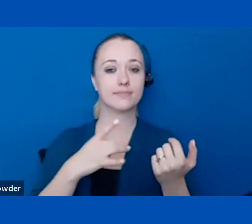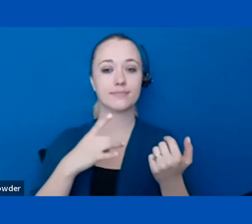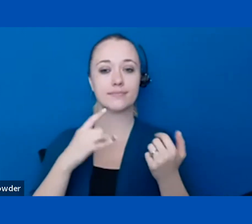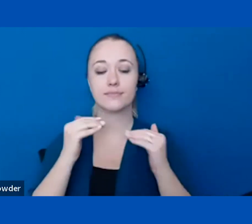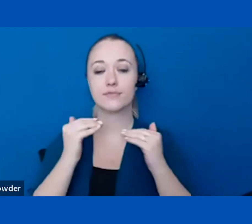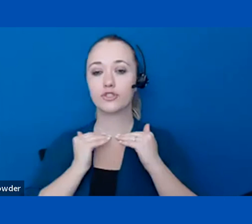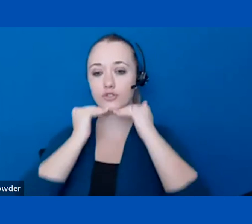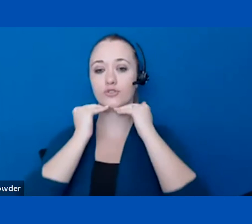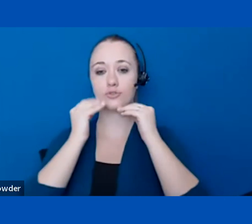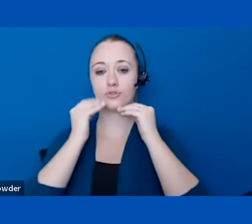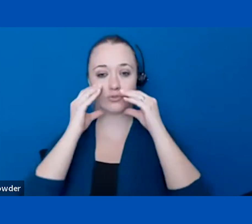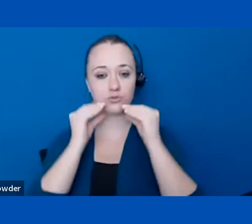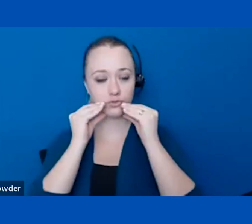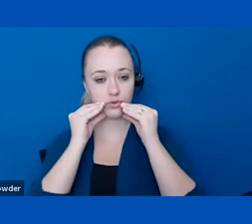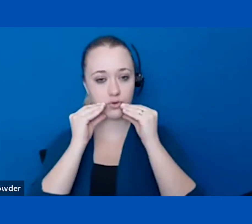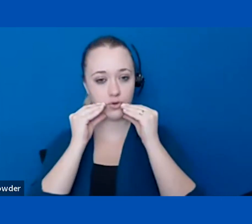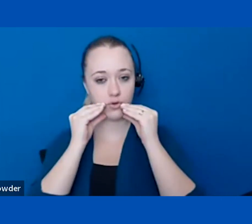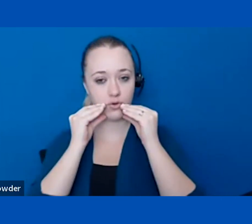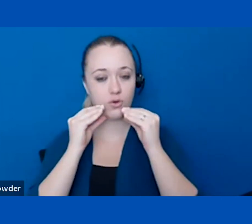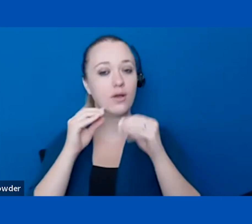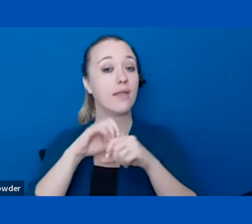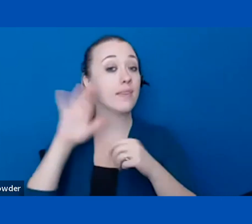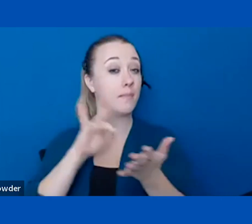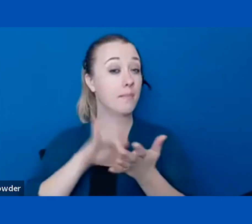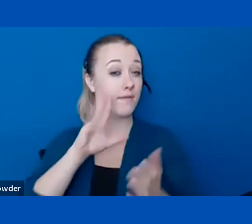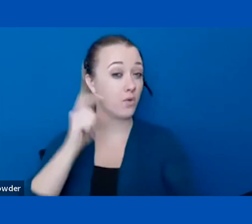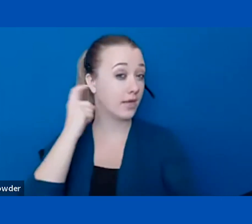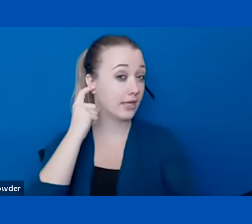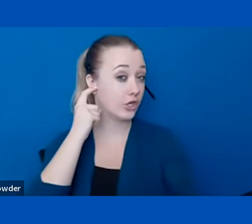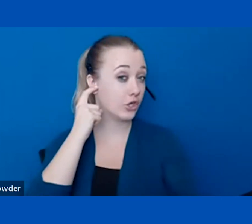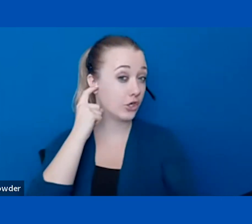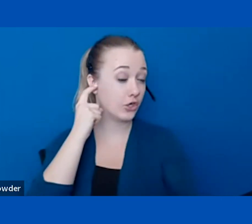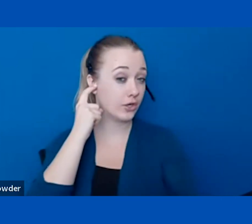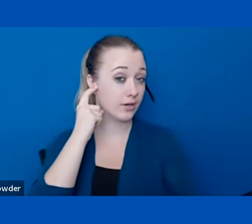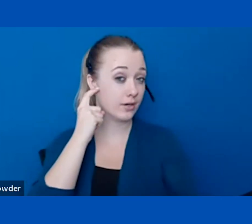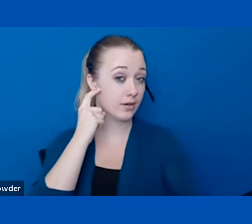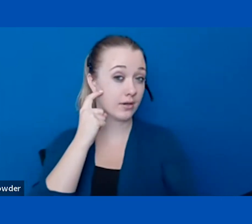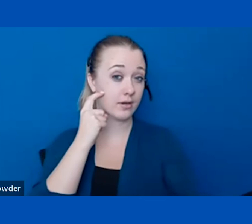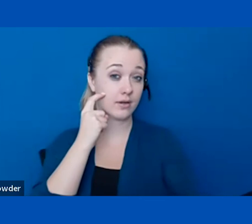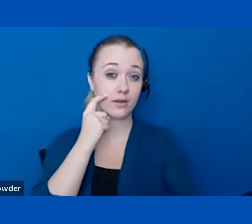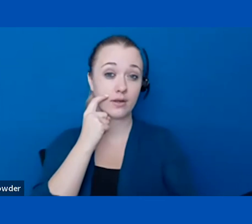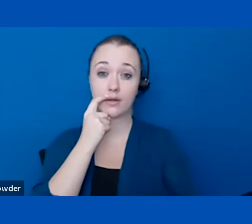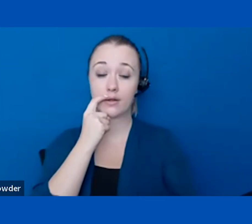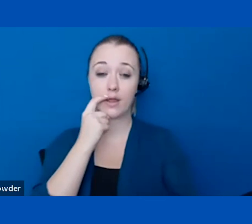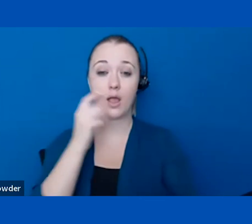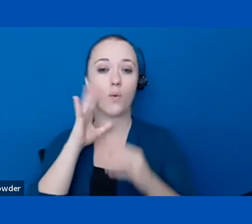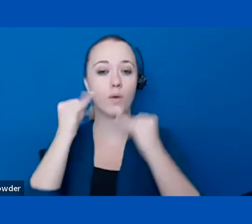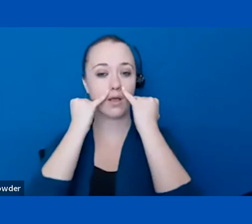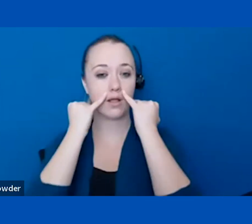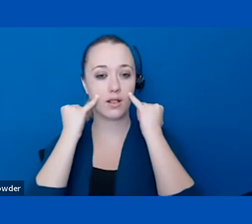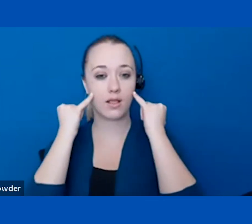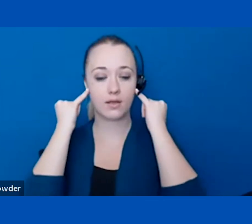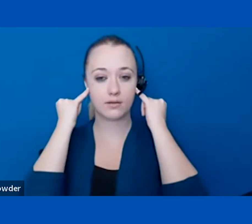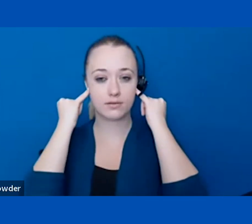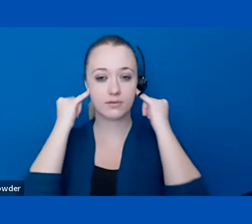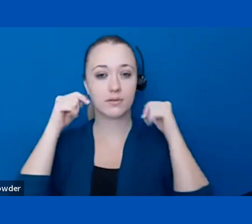or whatever, in the middle of your ear, right, of the outer ear, I like lining it up with my beard, and from there, I like